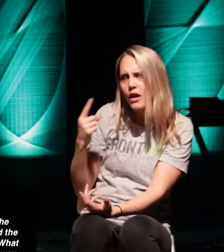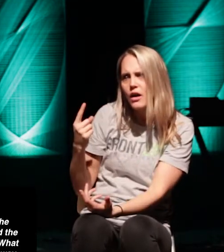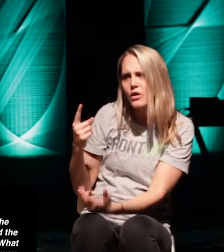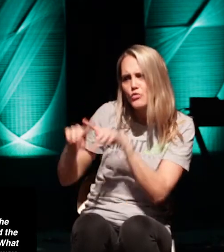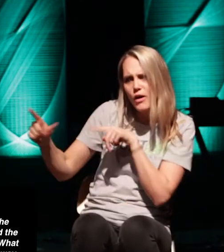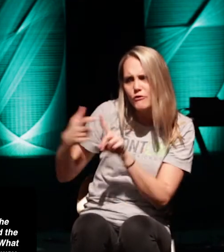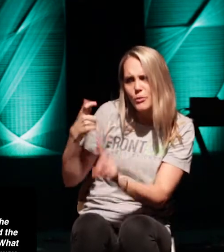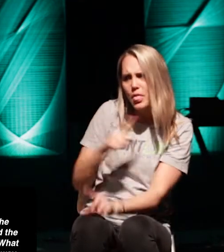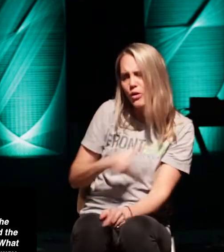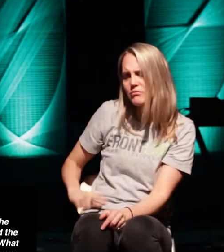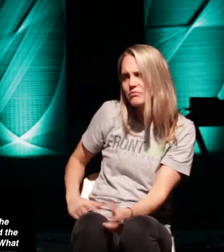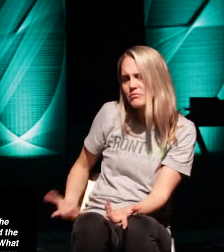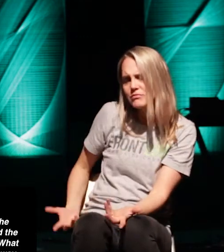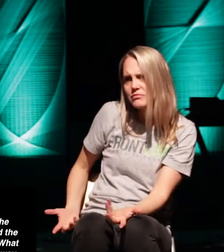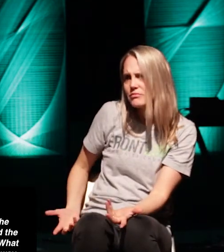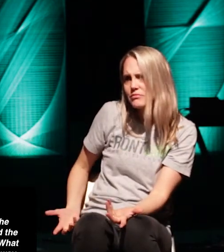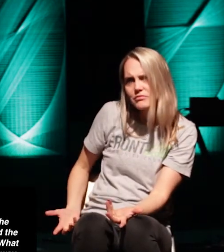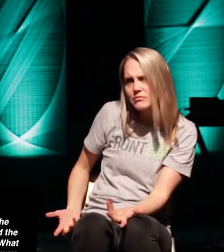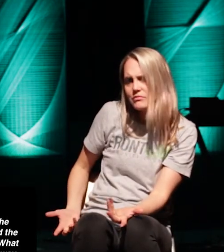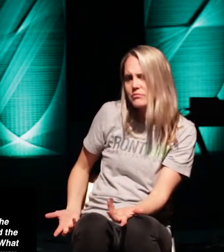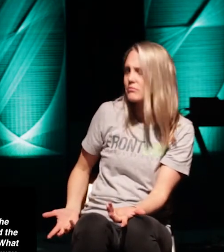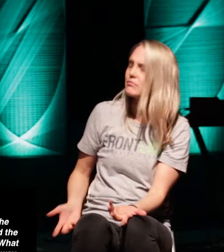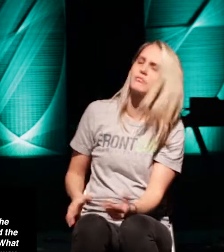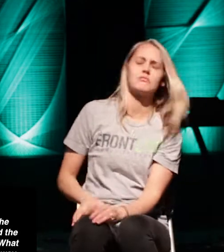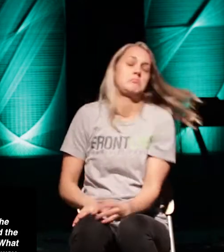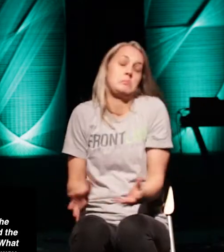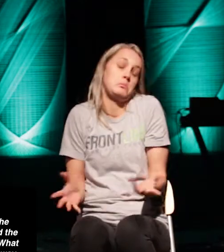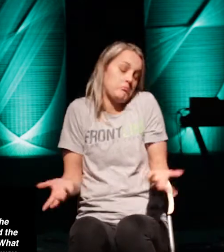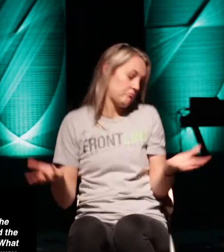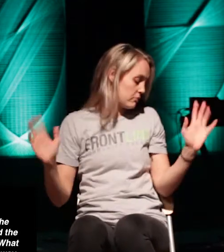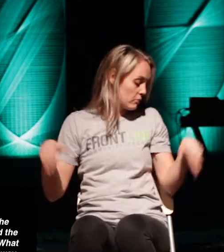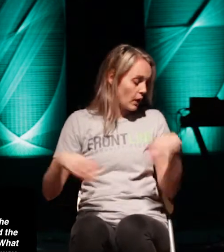Told me to do something, I don't want to do it. So I'm going the opposite. Oh, sweet, welcome aboard.